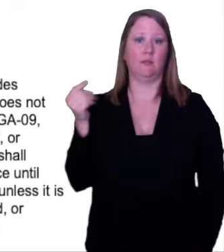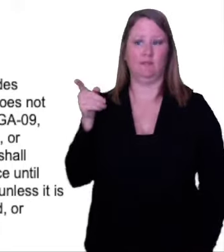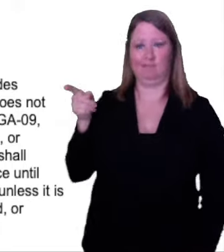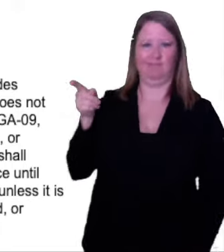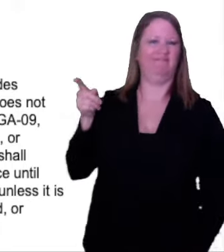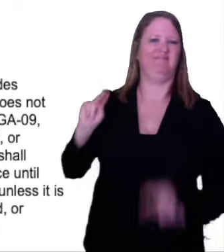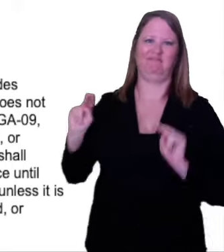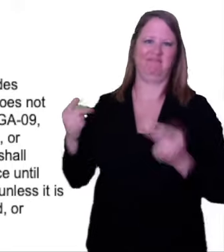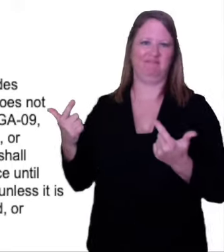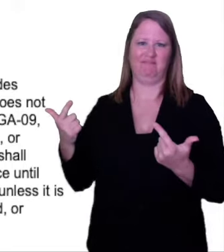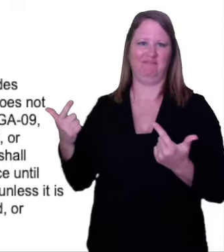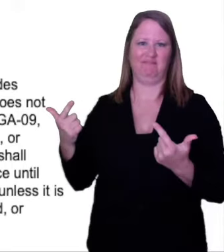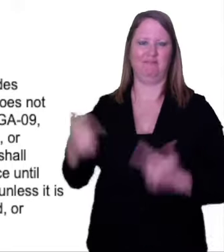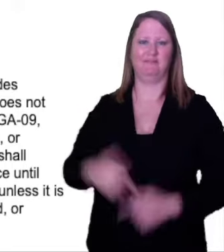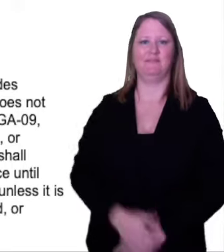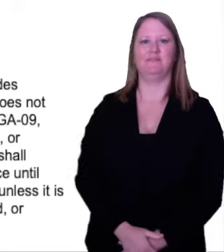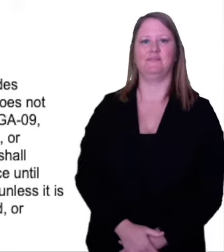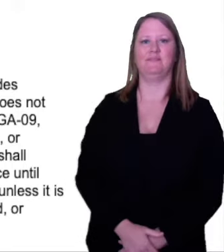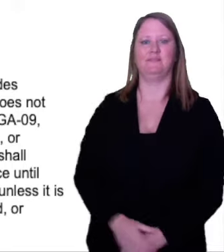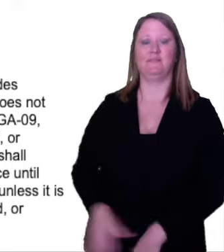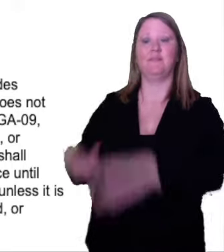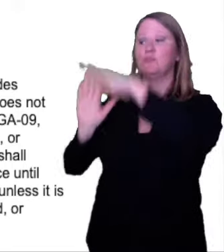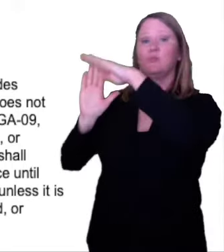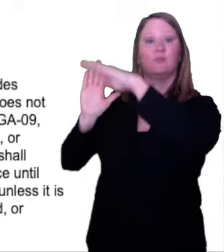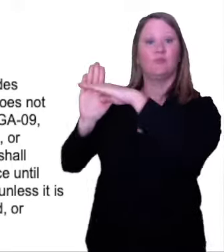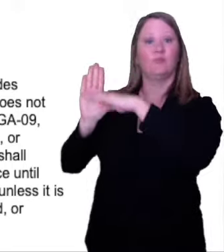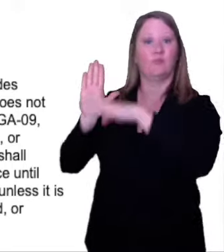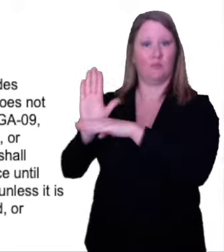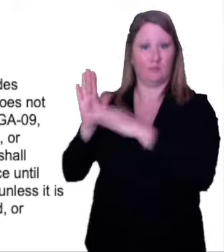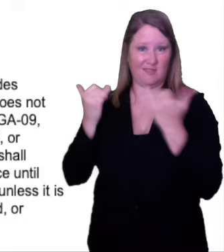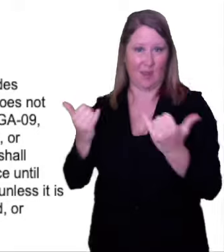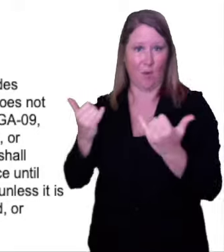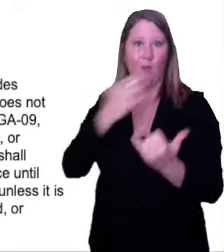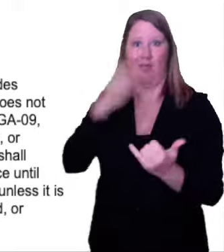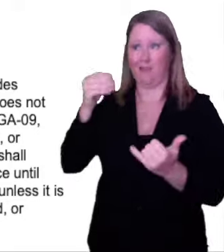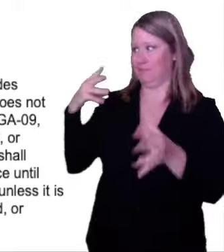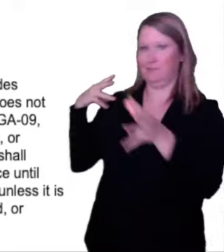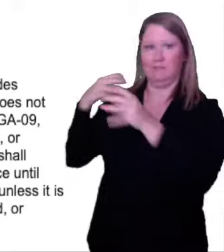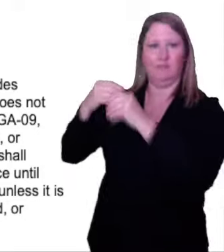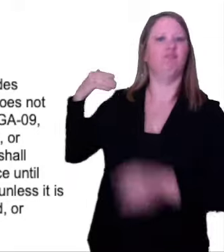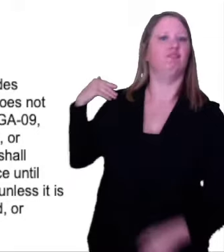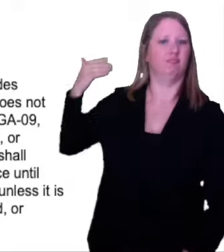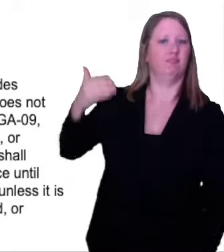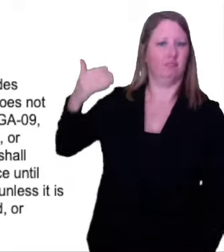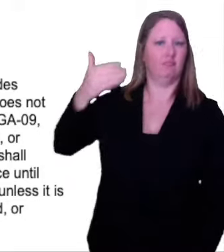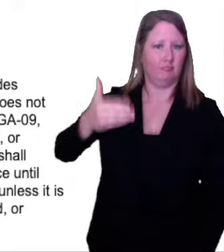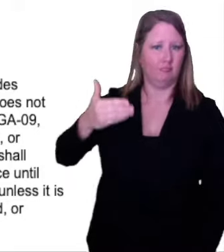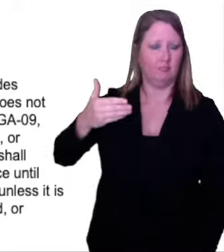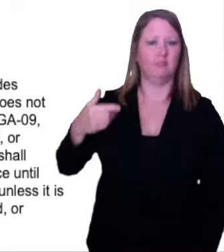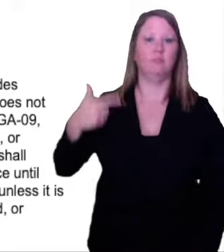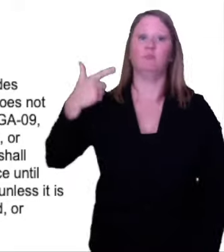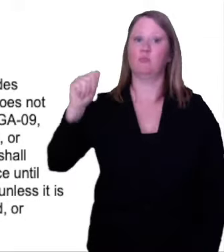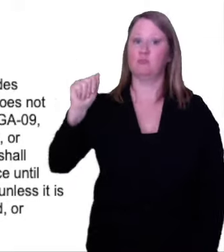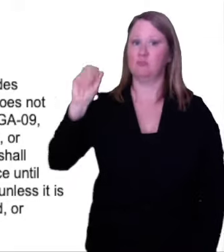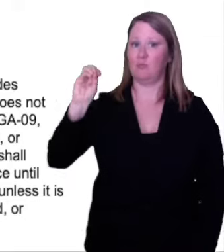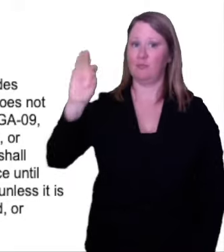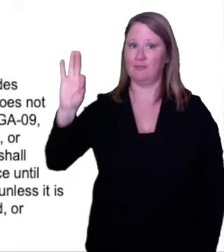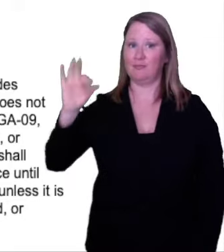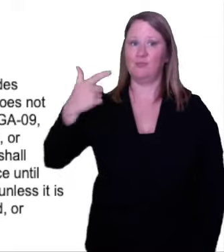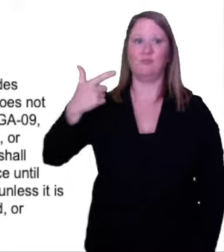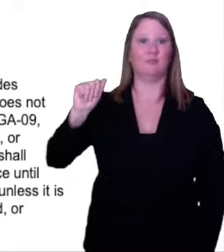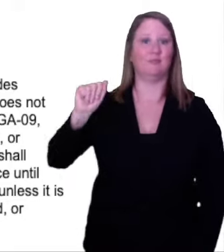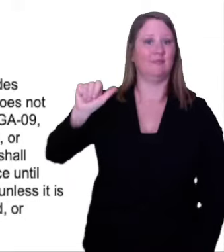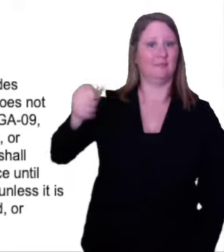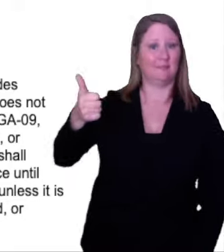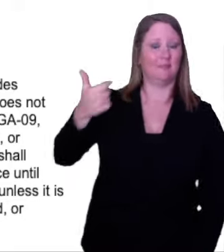GA-12, GA-13, or GA-15. This executive order shall remain in effect and in full